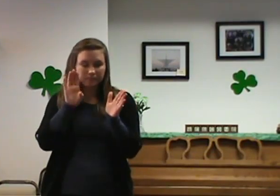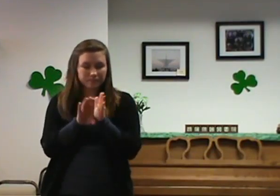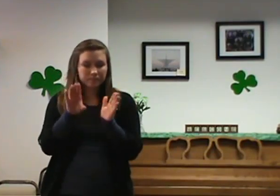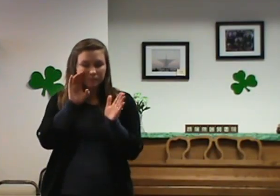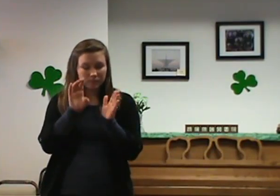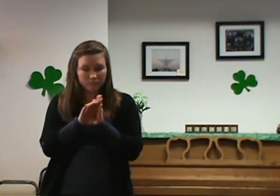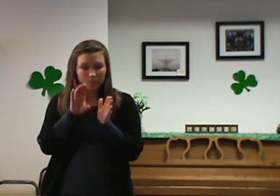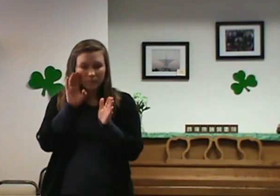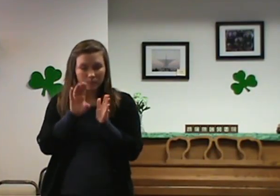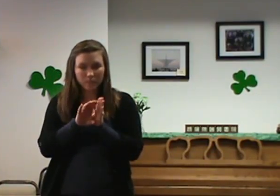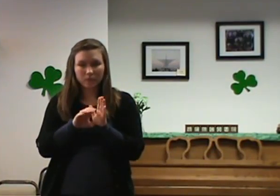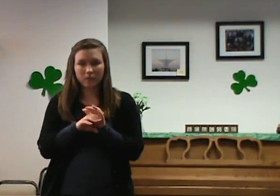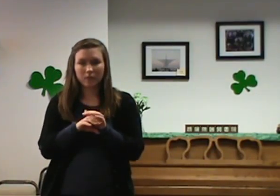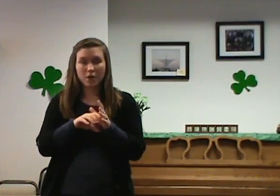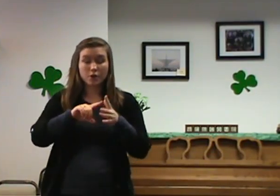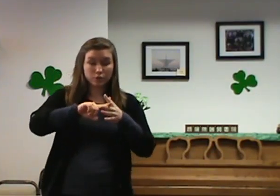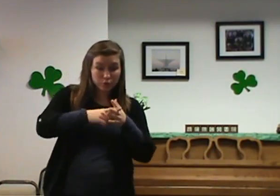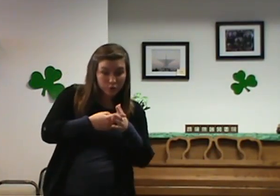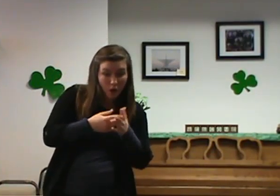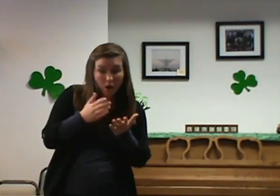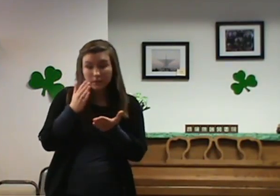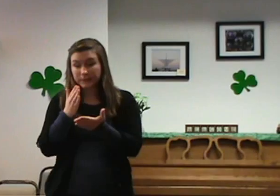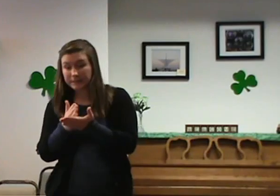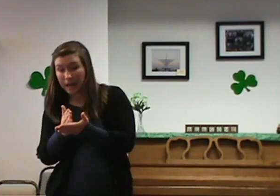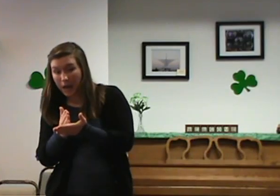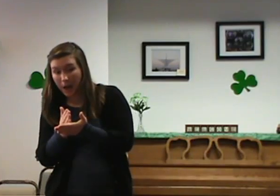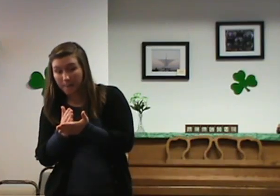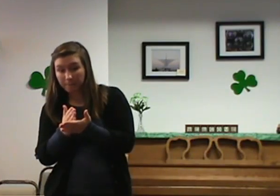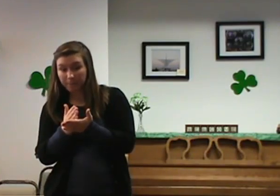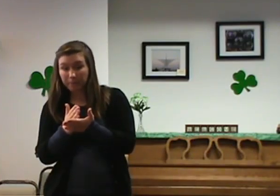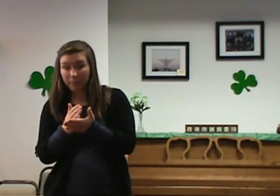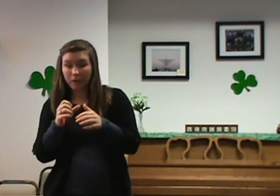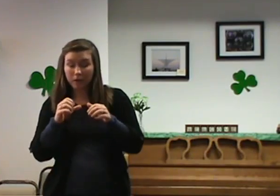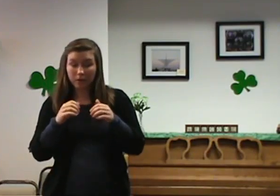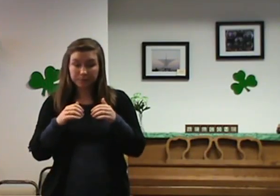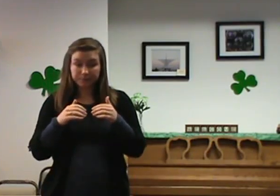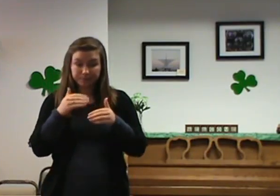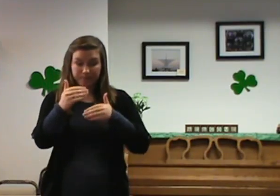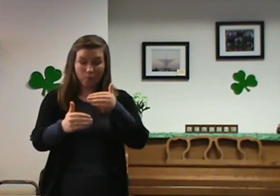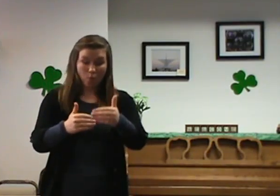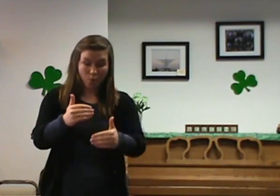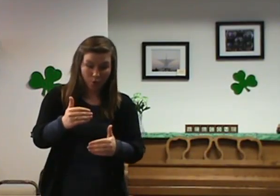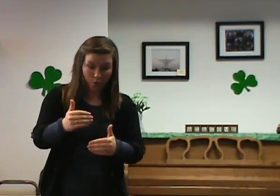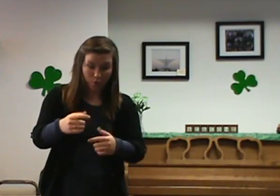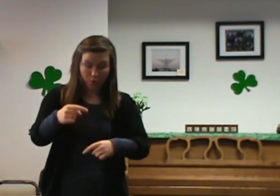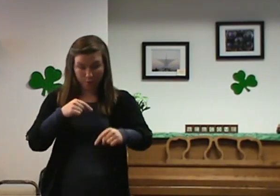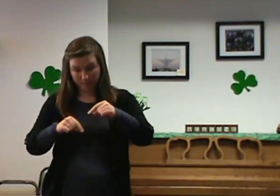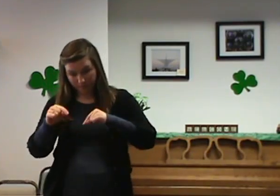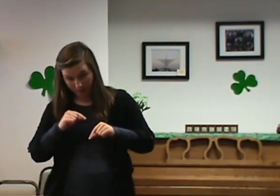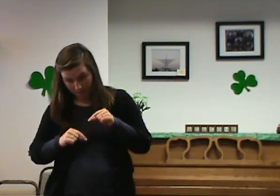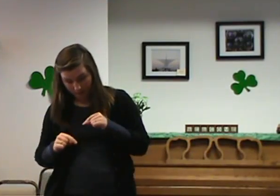then if you want to go forward or backward or up and down to a paragraph or thing, that's the center series of